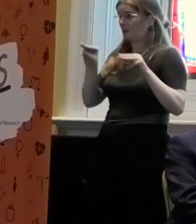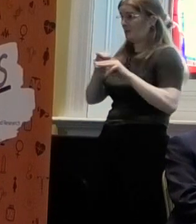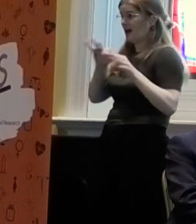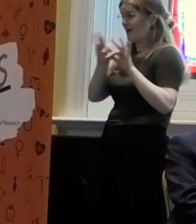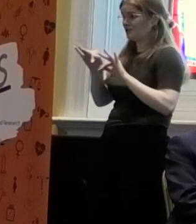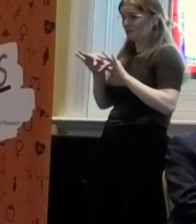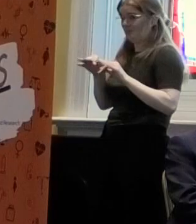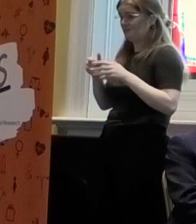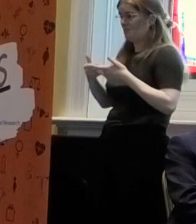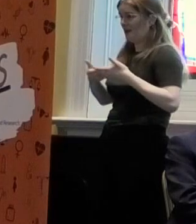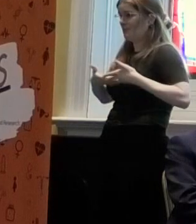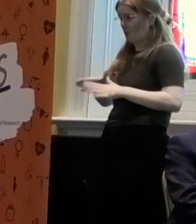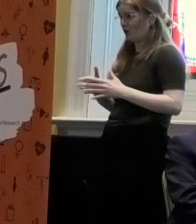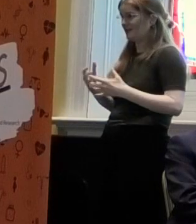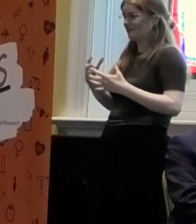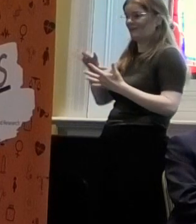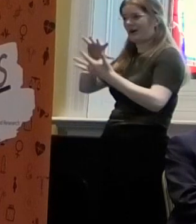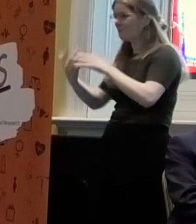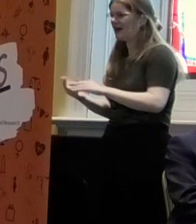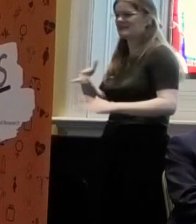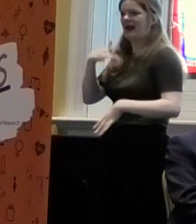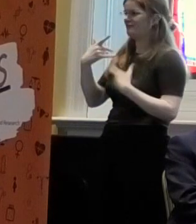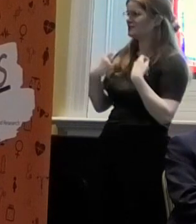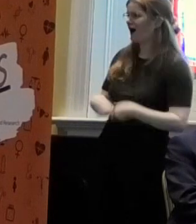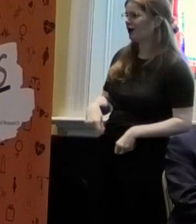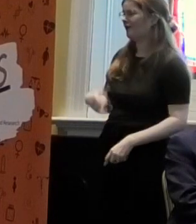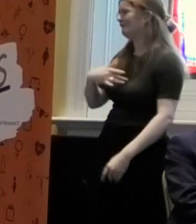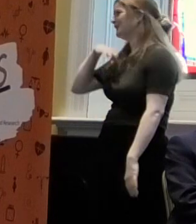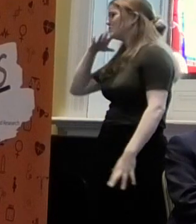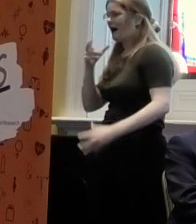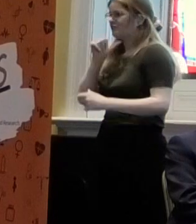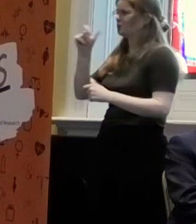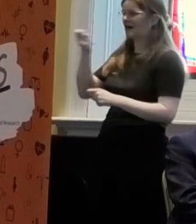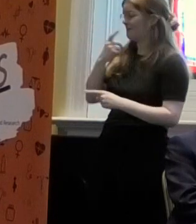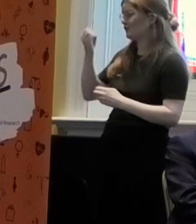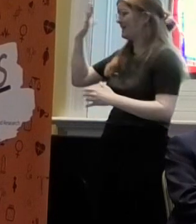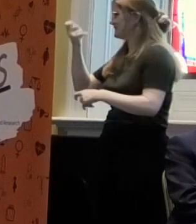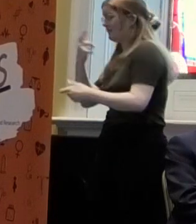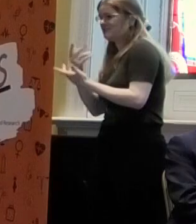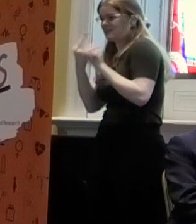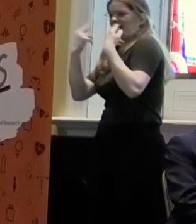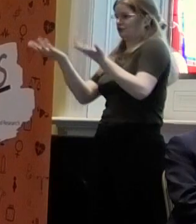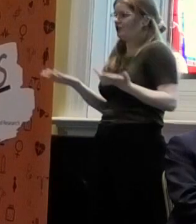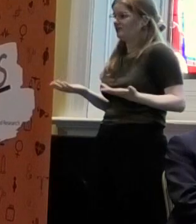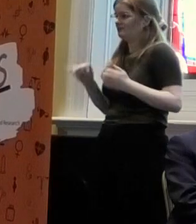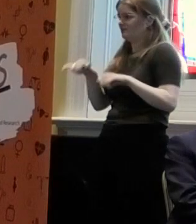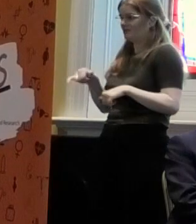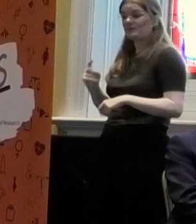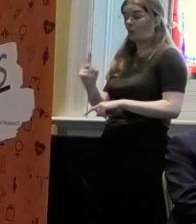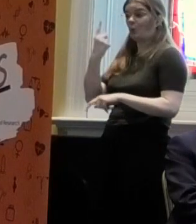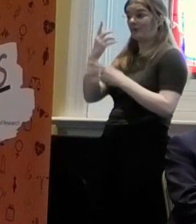Their compliance might be an issue as well. Because they're too tired, they might not have time to take the medication. Although I think one of the things